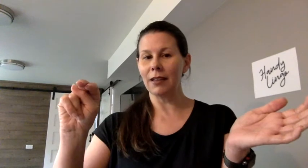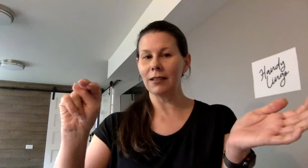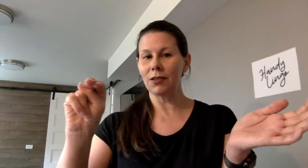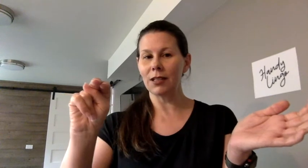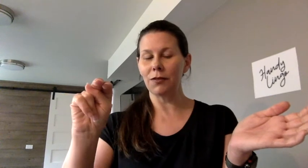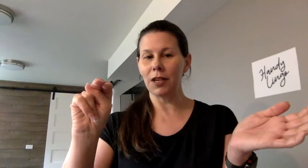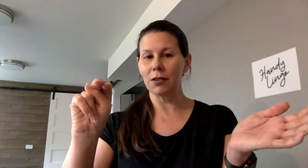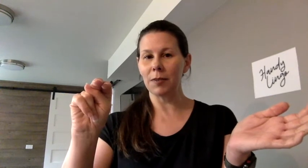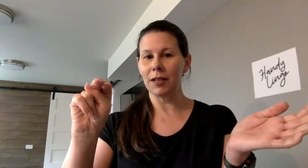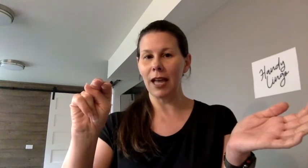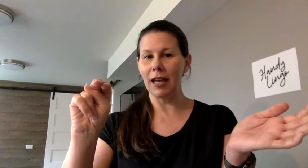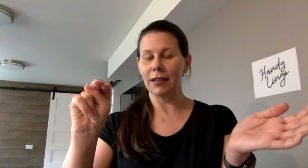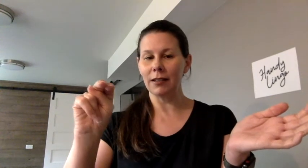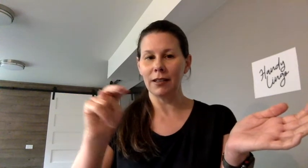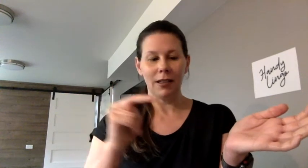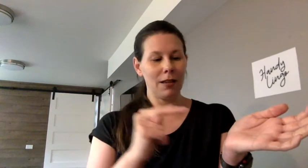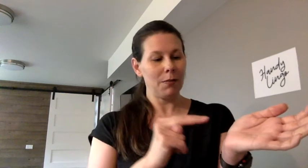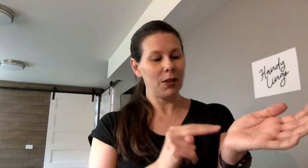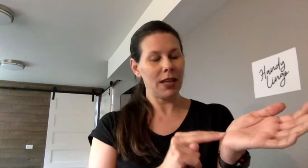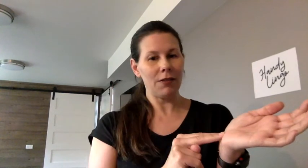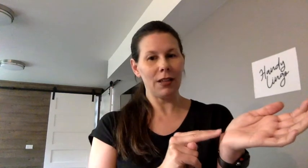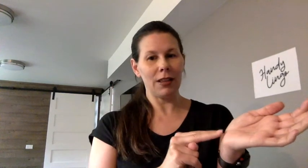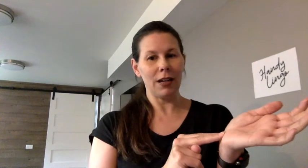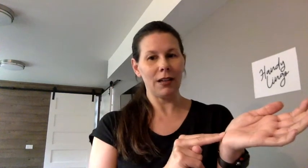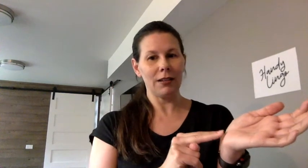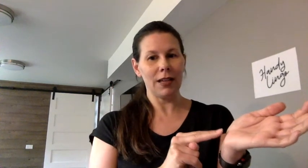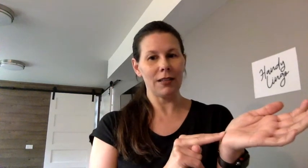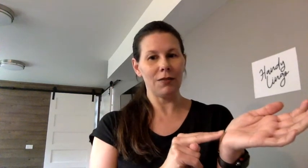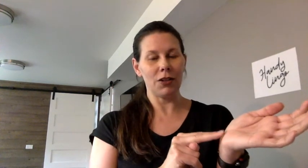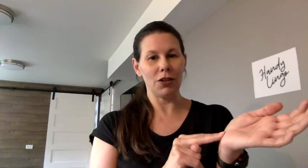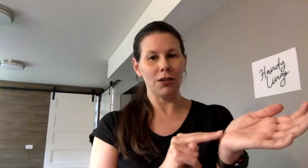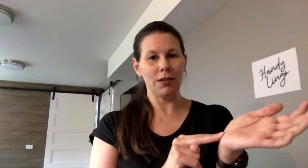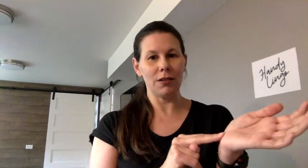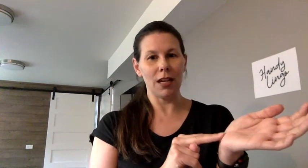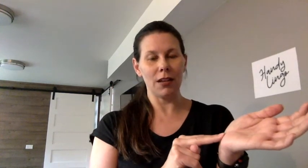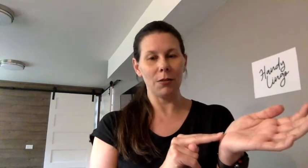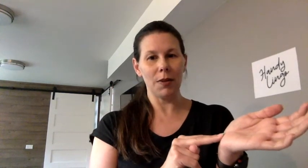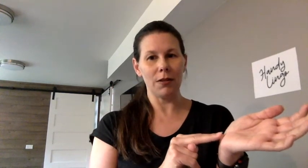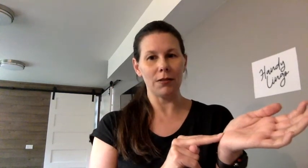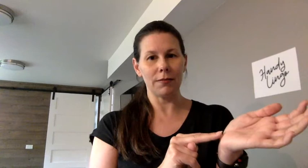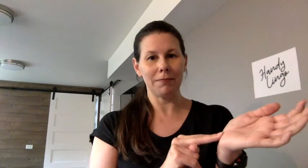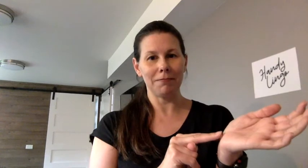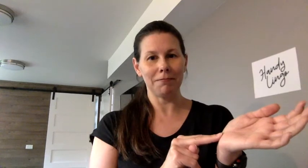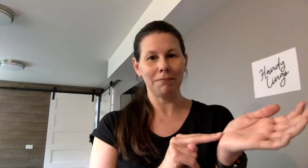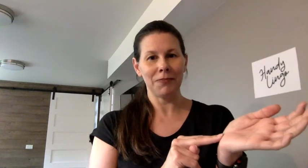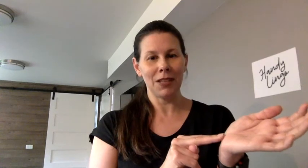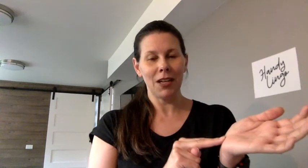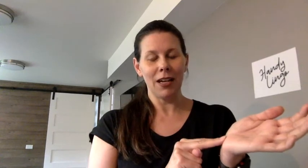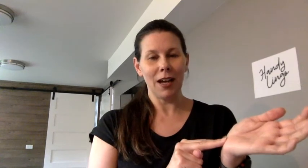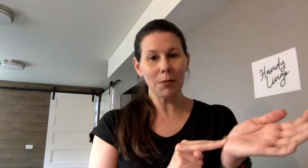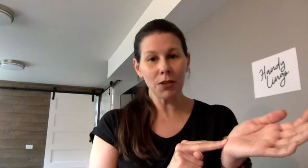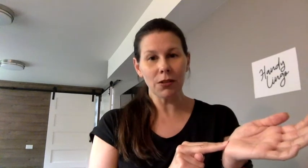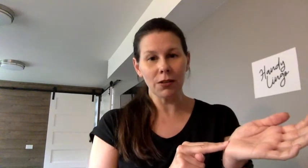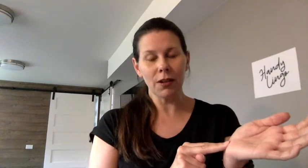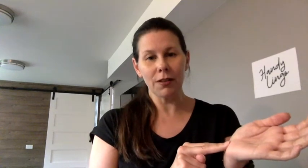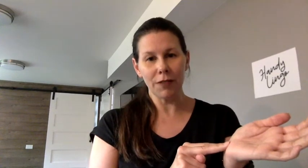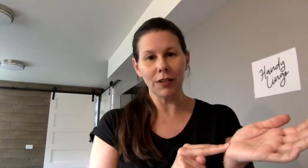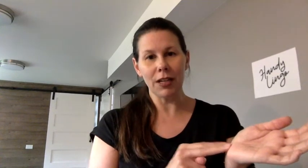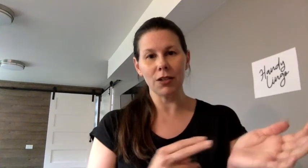So that's a finger spelled N. Put that right there as if a nurse is taking your pulse. It helps to learn the foundation of